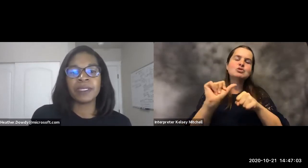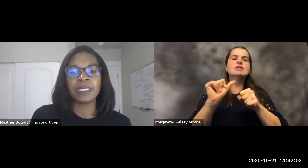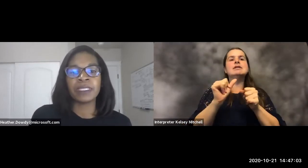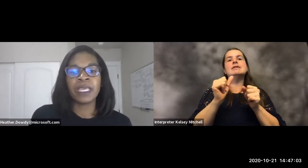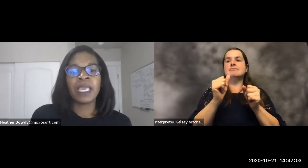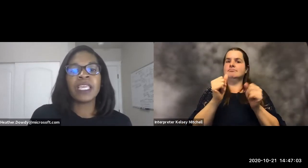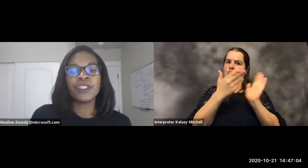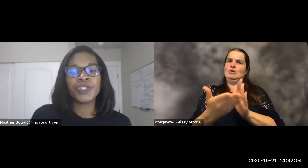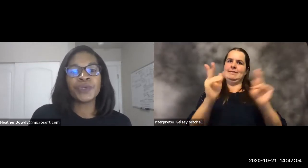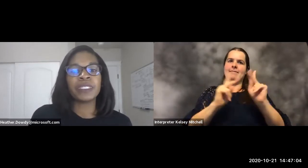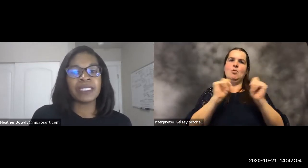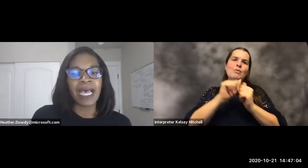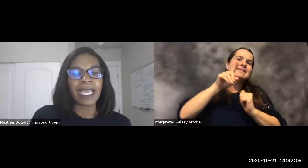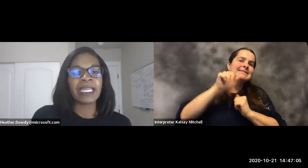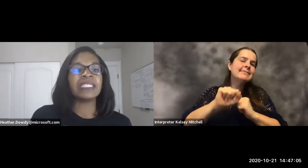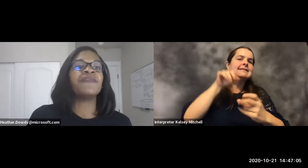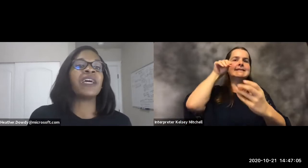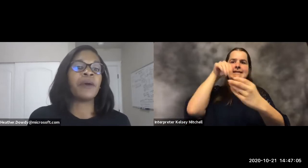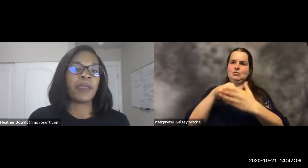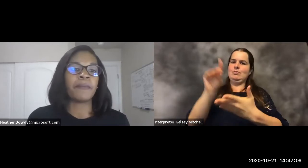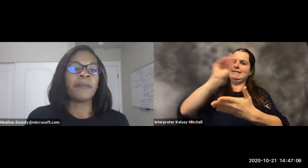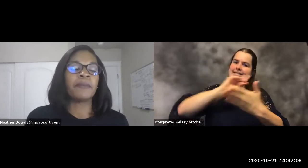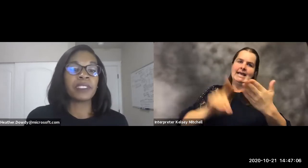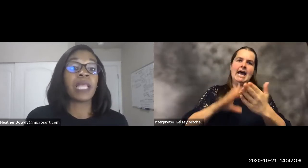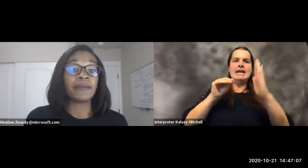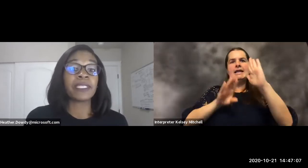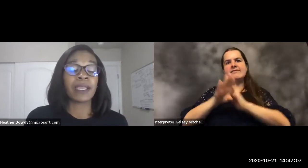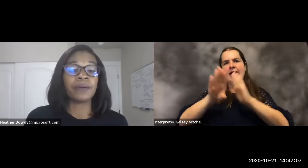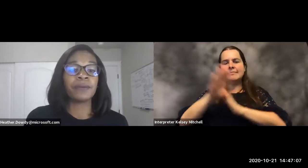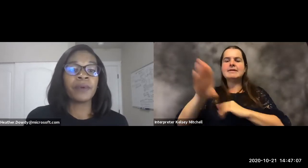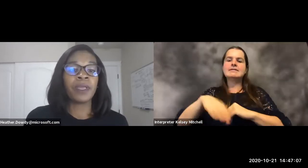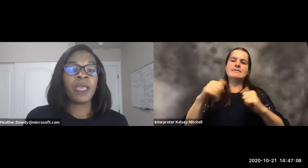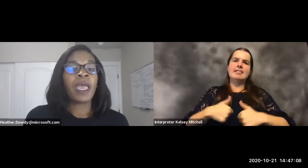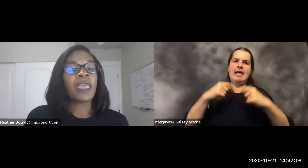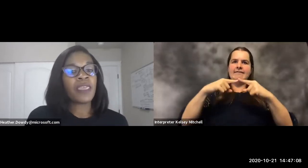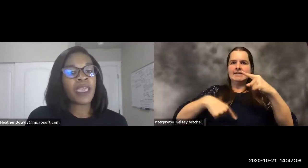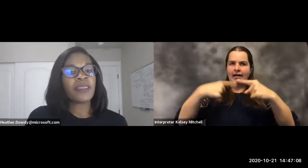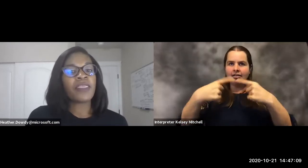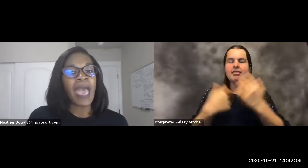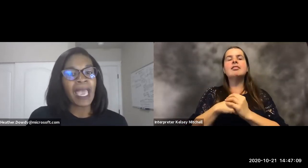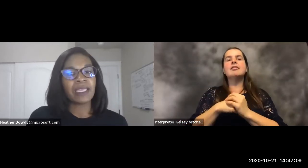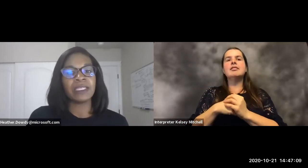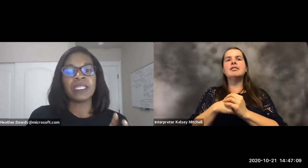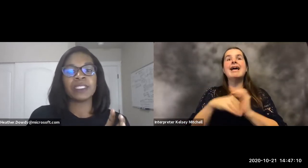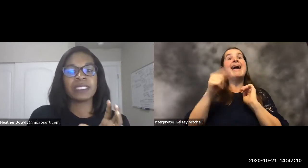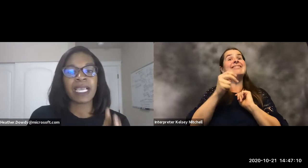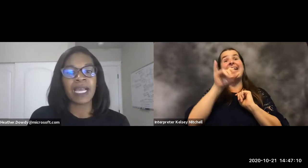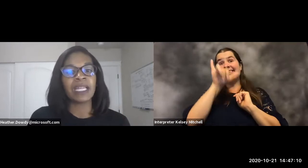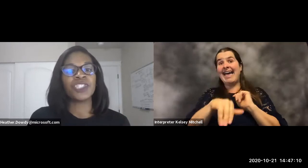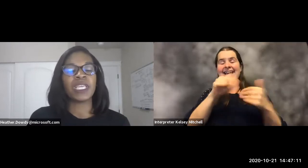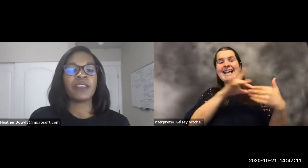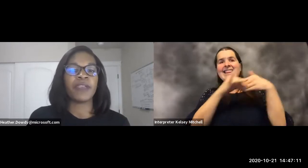with disabilities into the design and development life cycle. And then that can lead